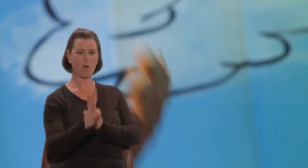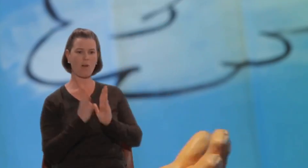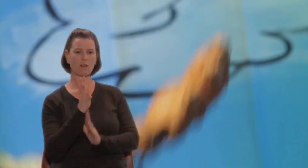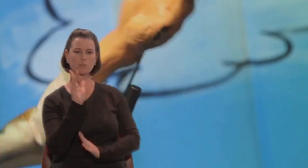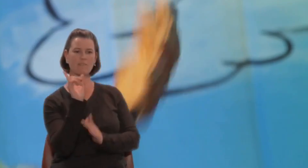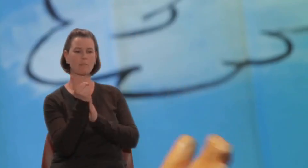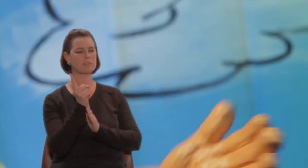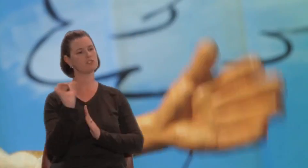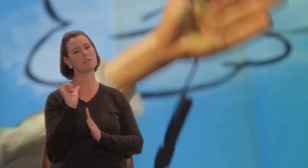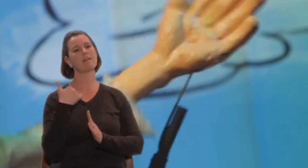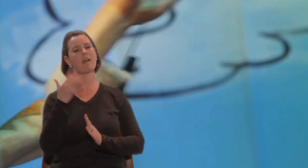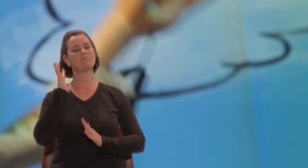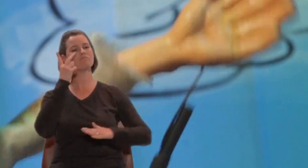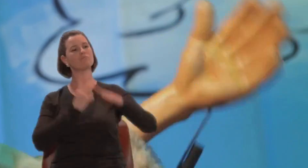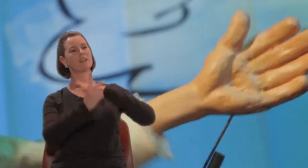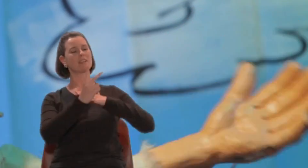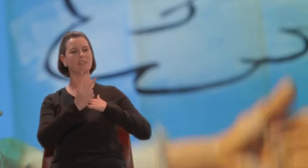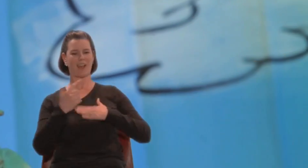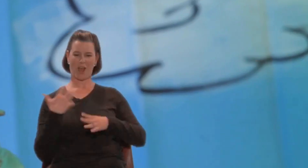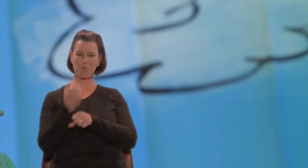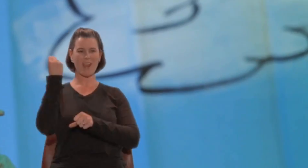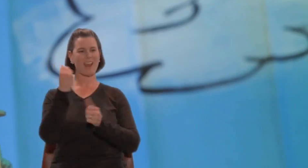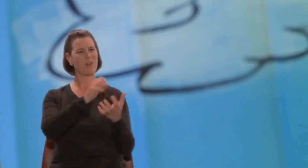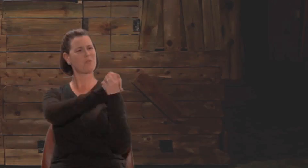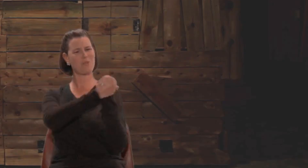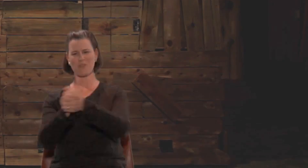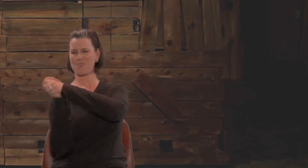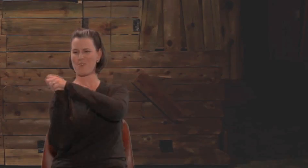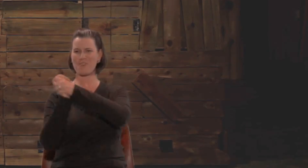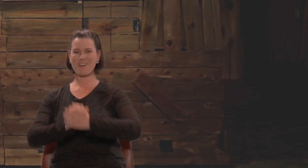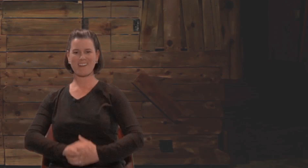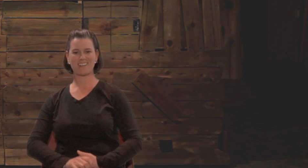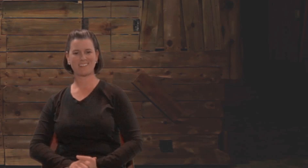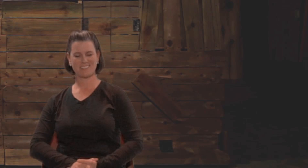as I predicted. I win! Woohoo!